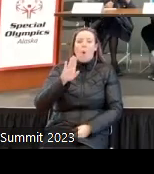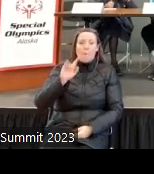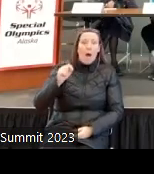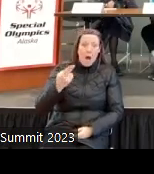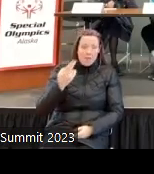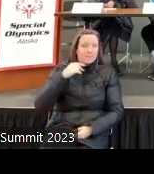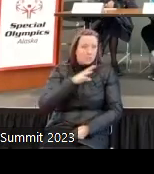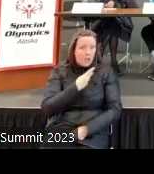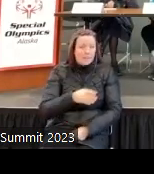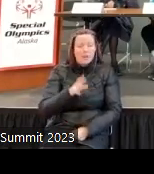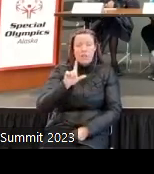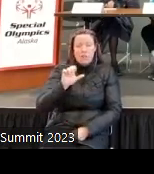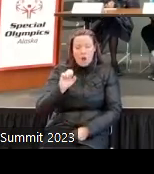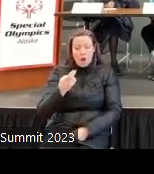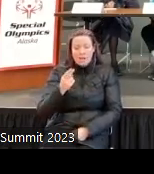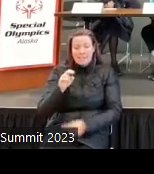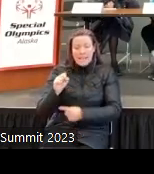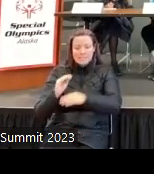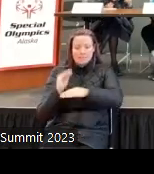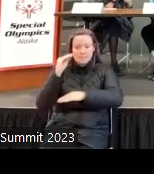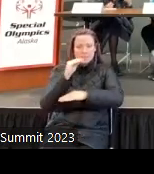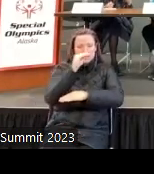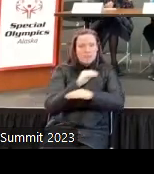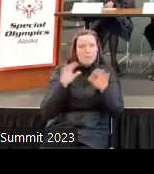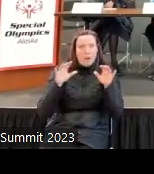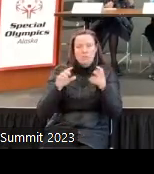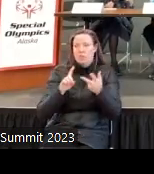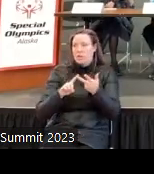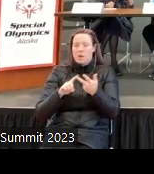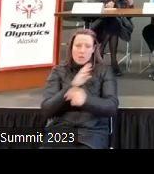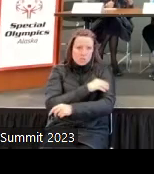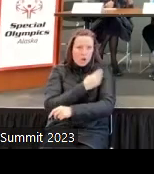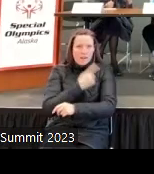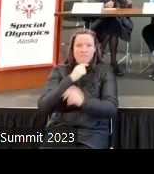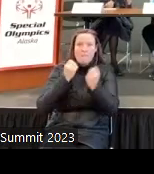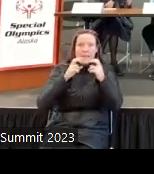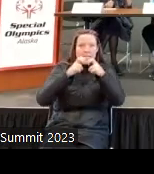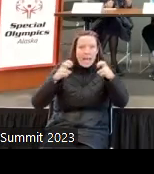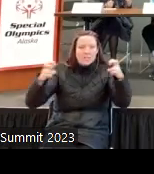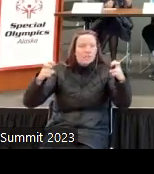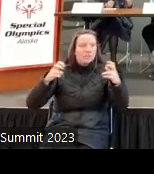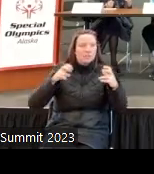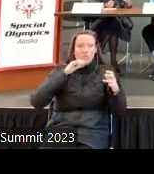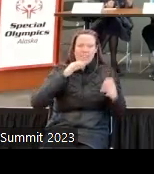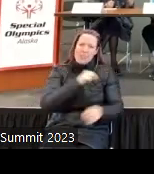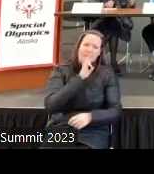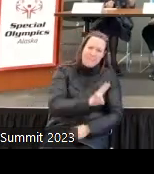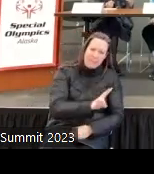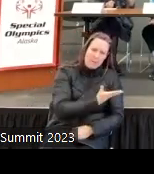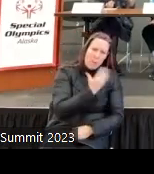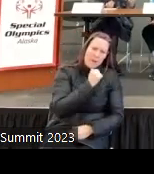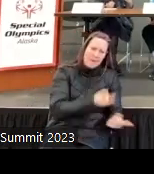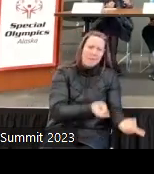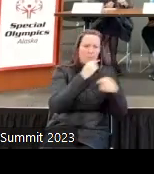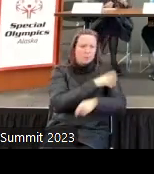Monster, and we've searched for dragons and castles in Scotland, because they're 7 years old. Who doesn't want to do that